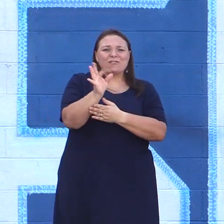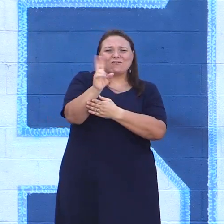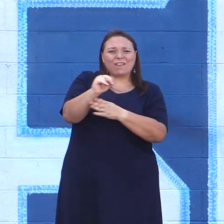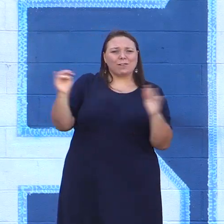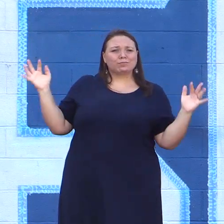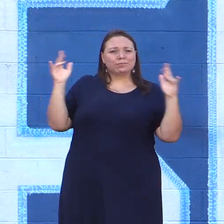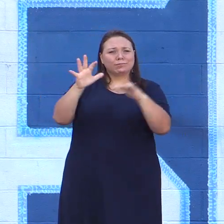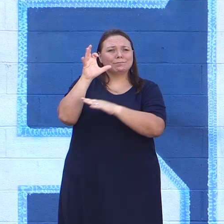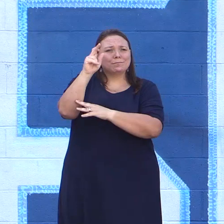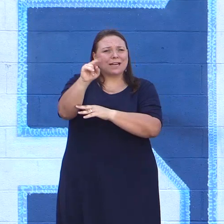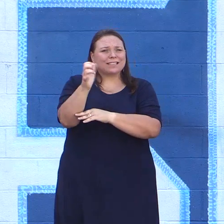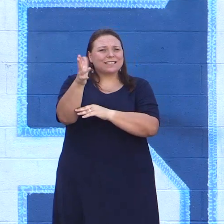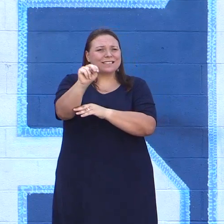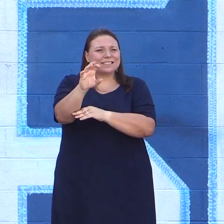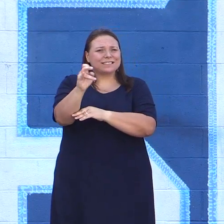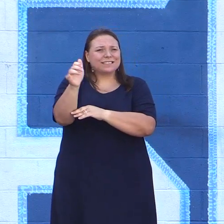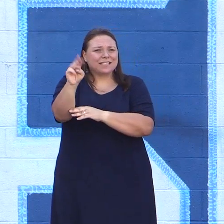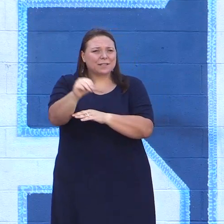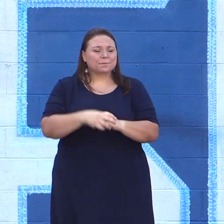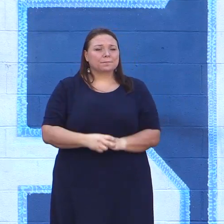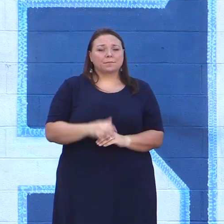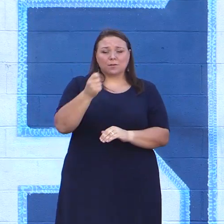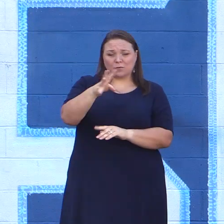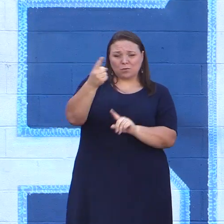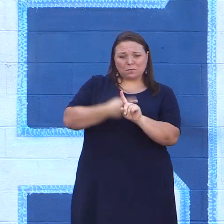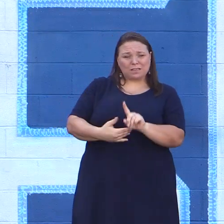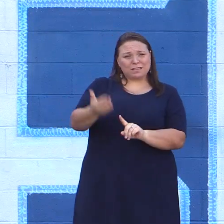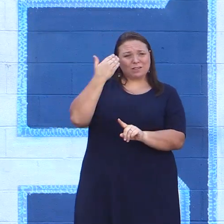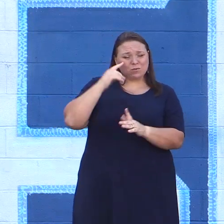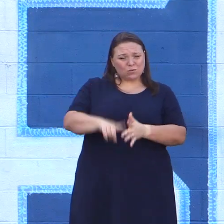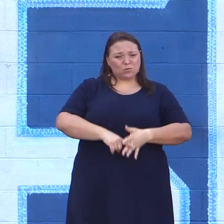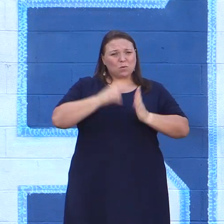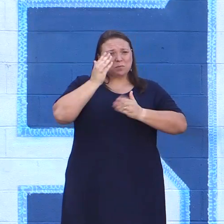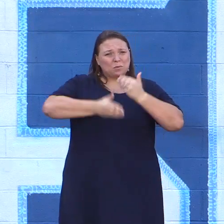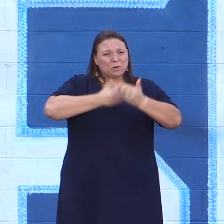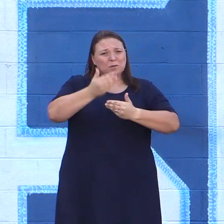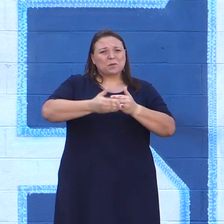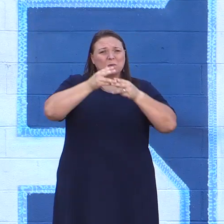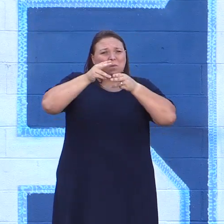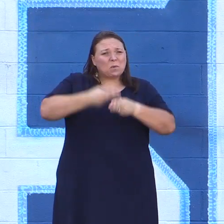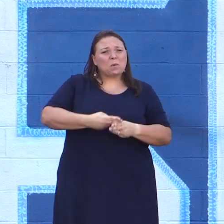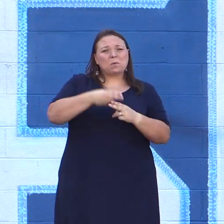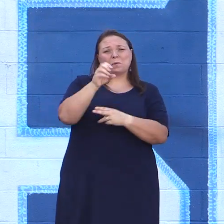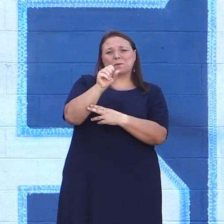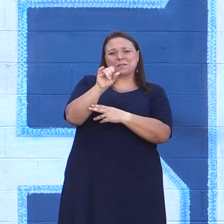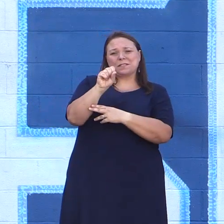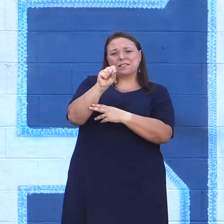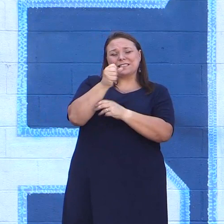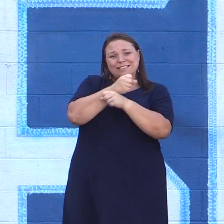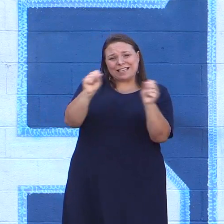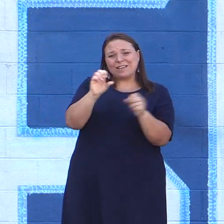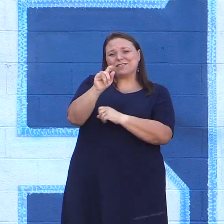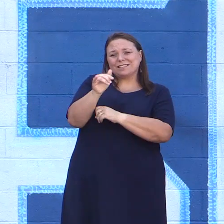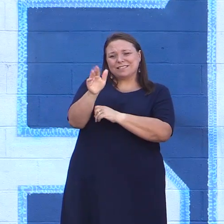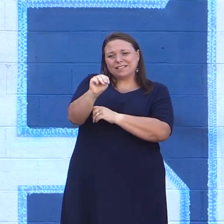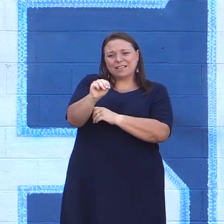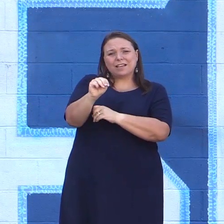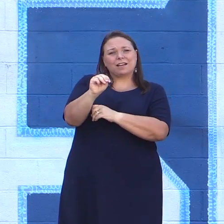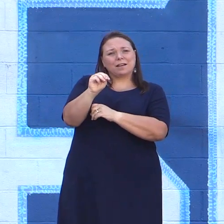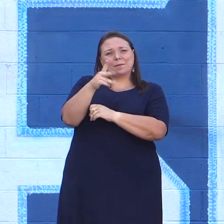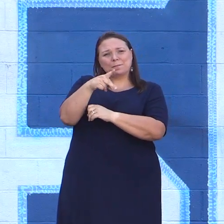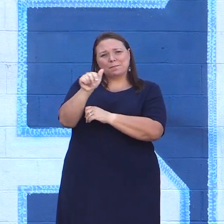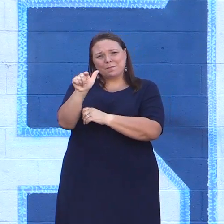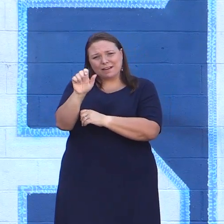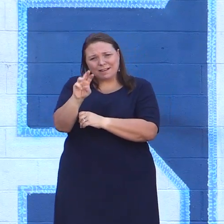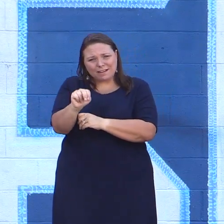Stadium. Months ago, we began the process of creating our Safe Stadium plan. We made it in conjunction with the